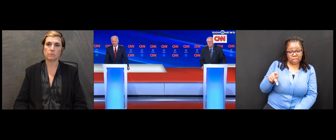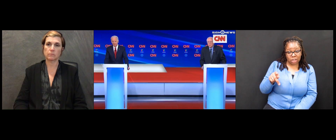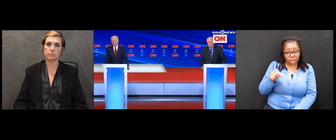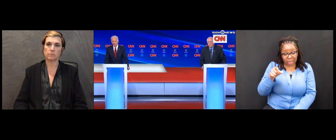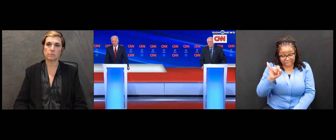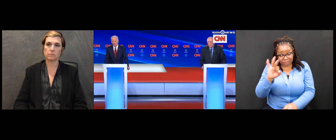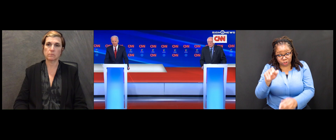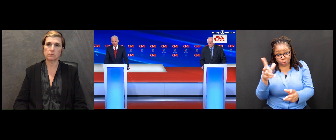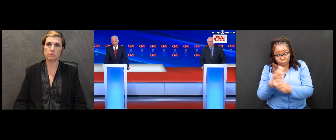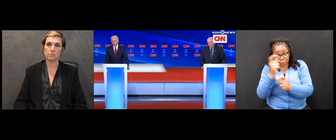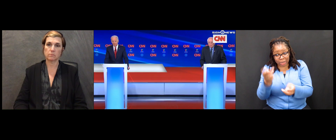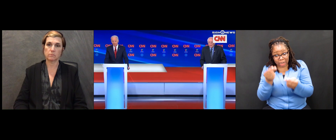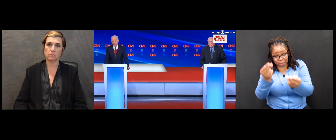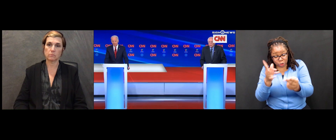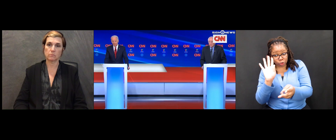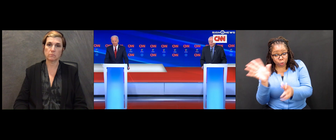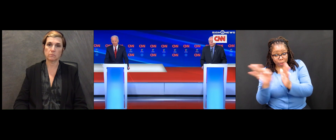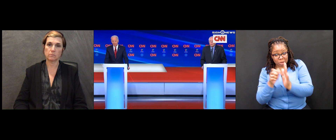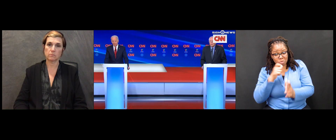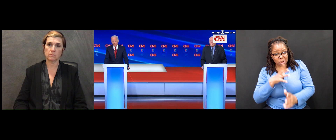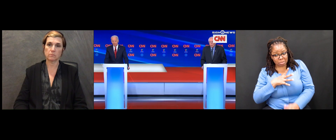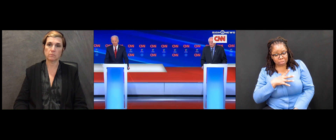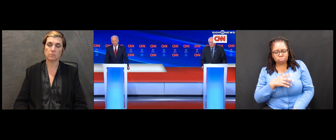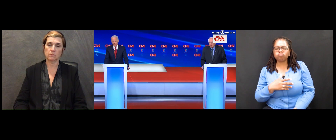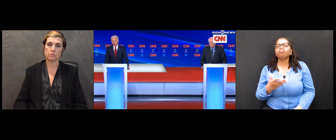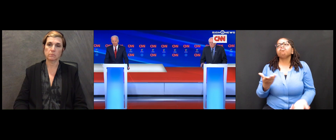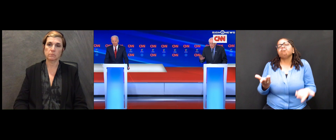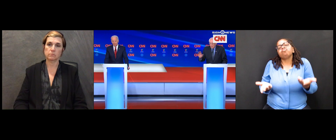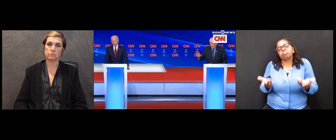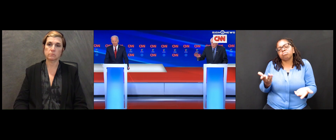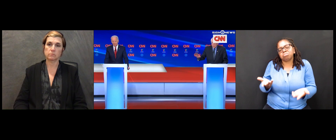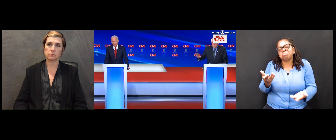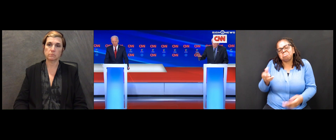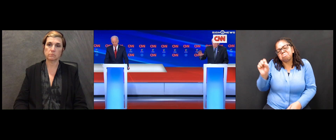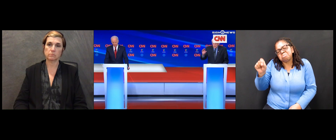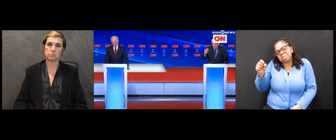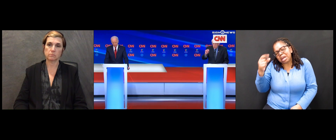you? In all likelihood, I will. For me,